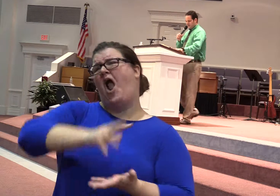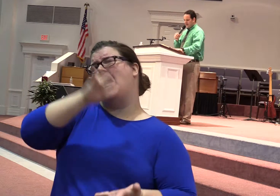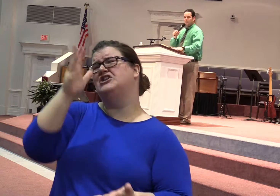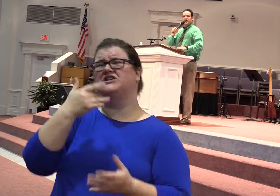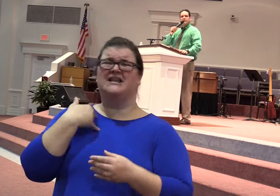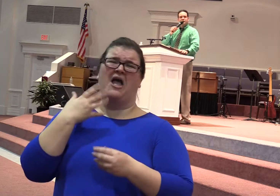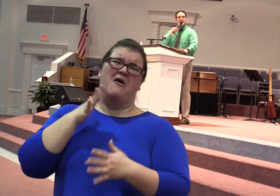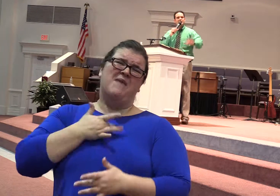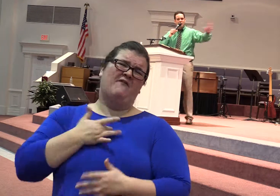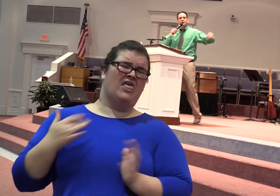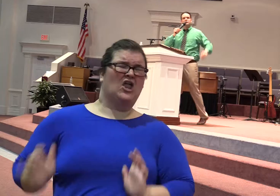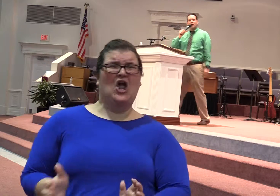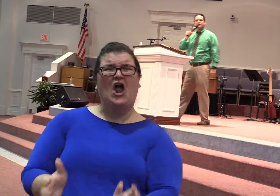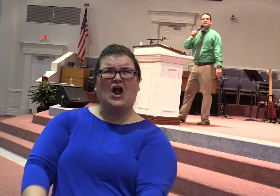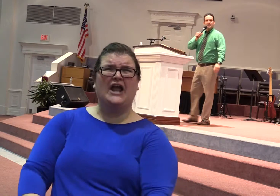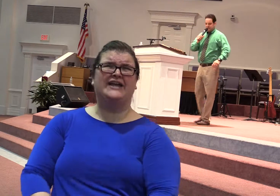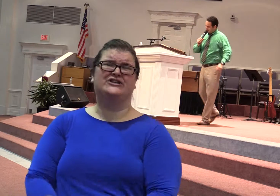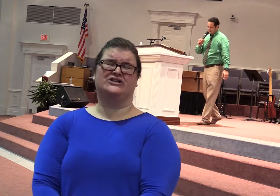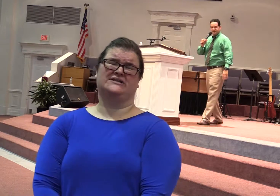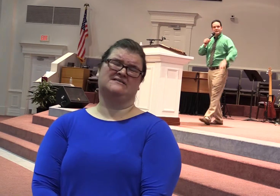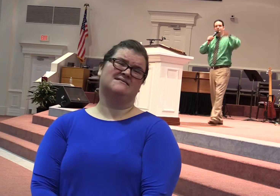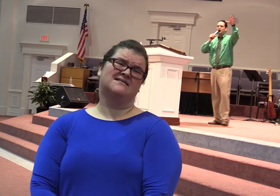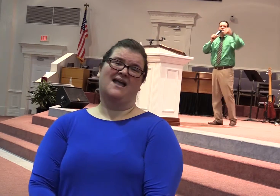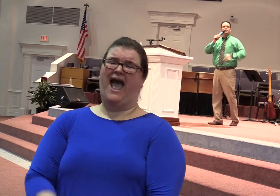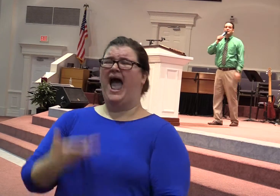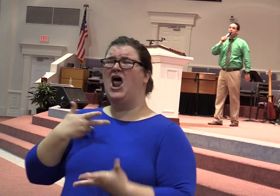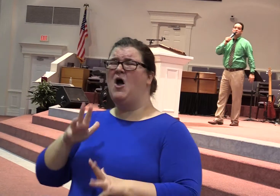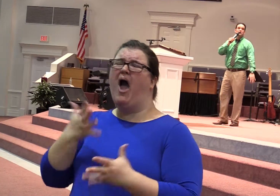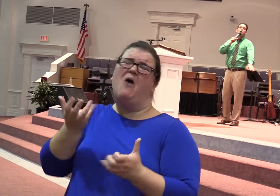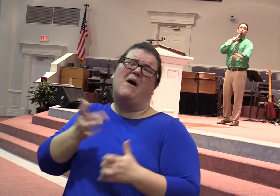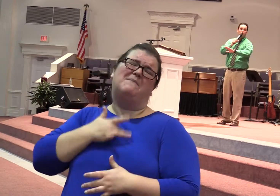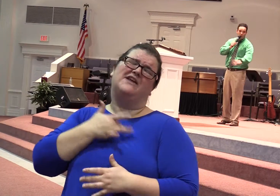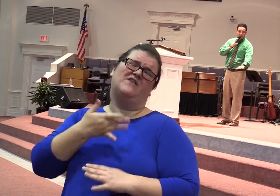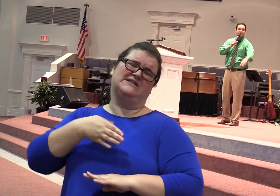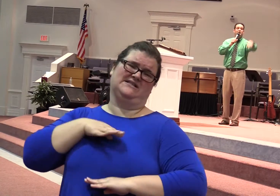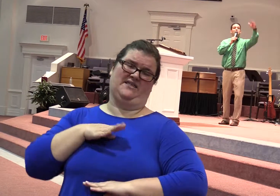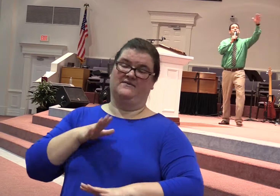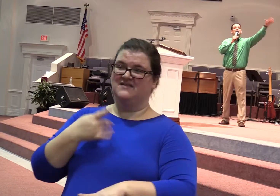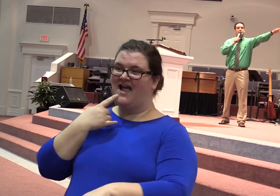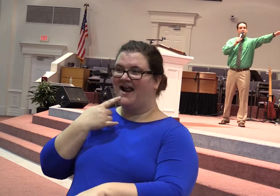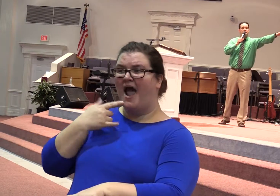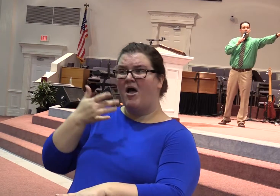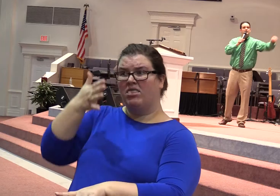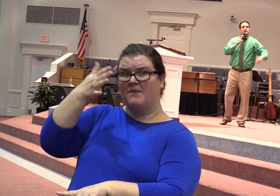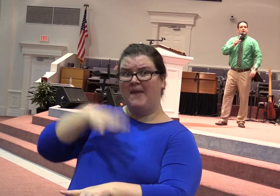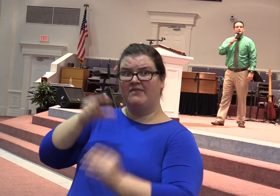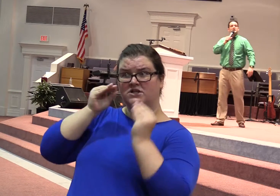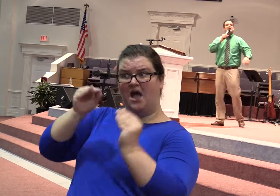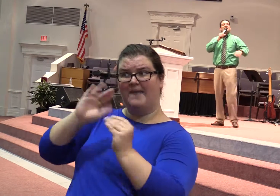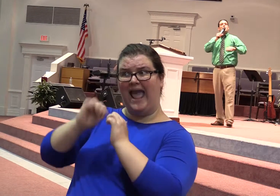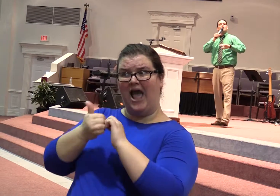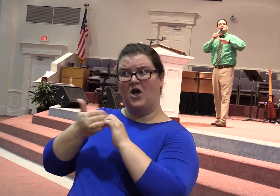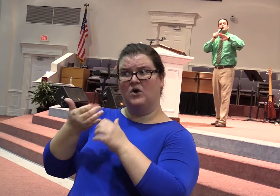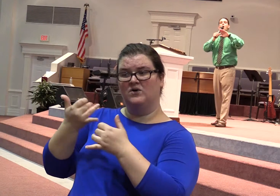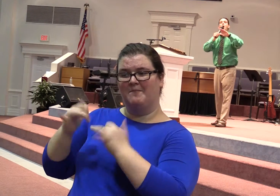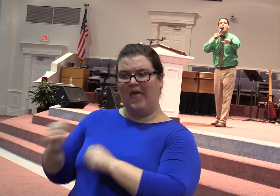I'm telling you, when I was trying to learn golf, the instructor told me he's going to look worse before he looks better. Because you got to